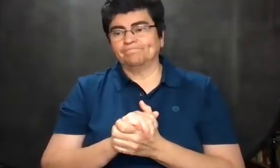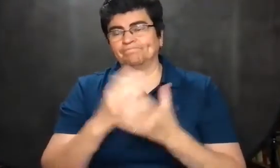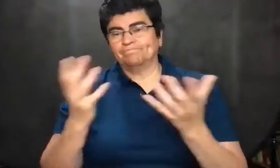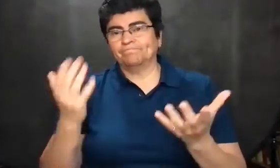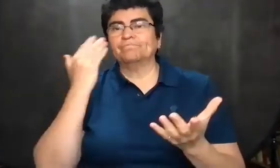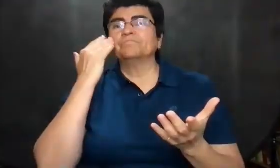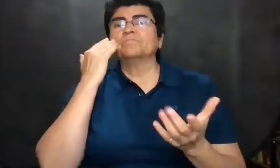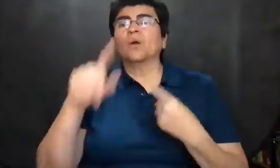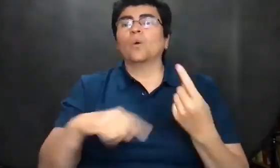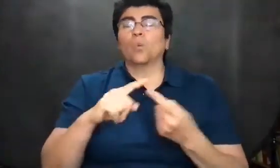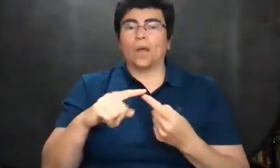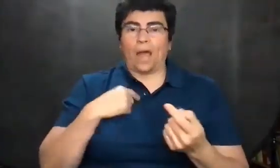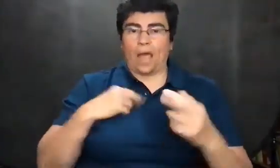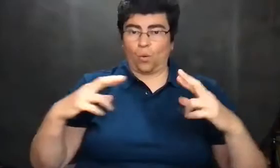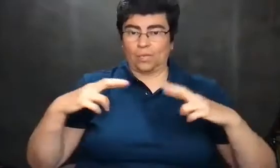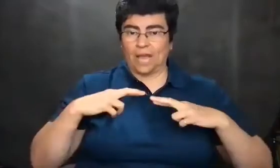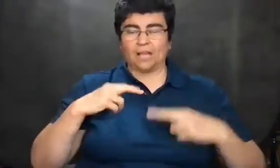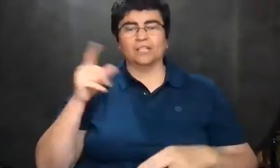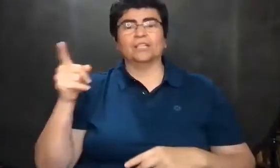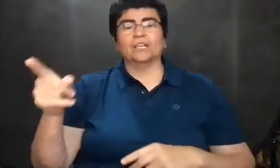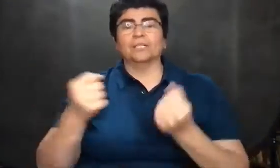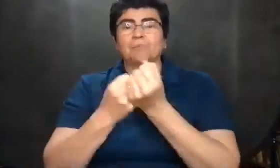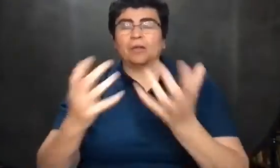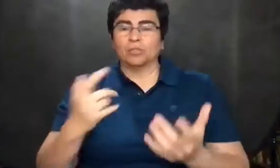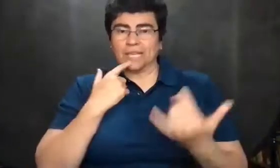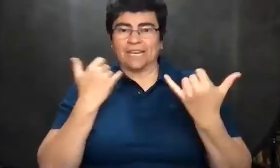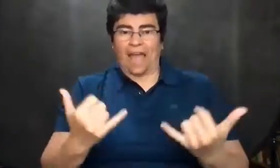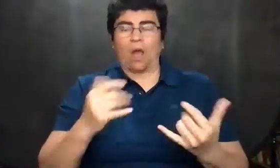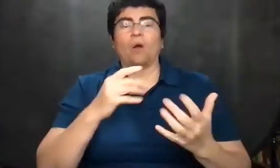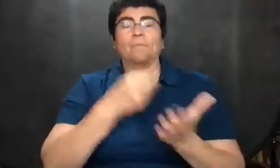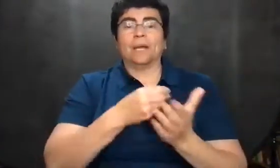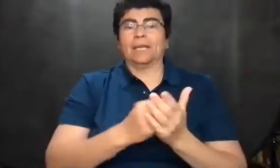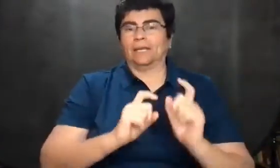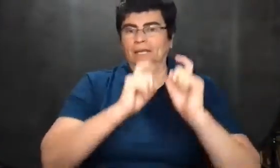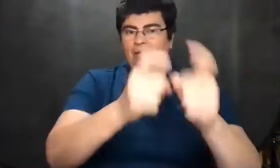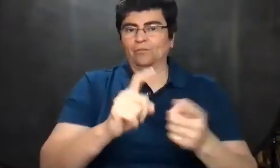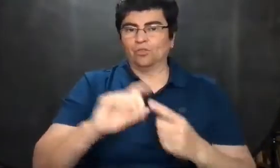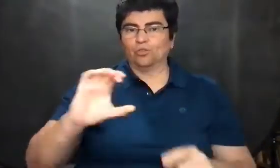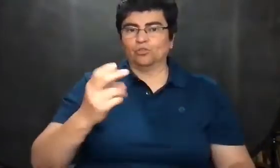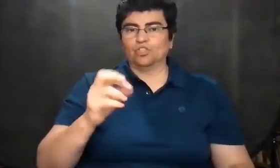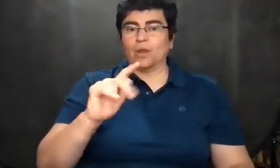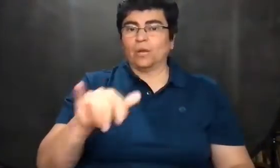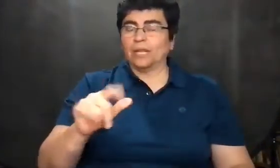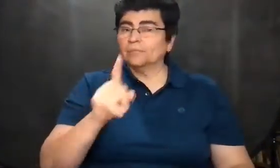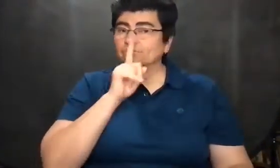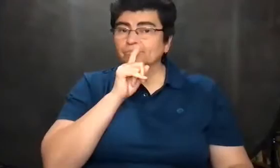when I retired, she said, now I want you to give money to charity anonymously. Pick a charity that you love and give them